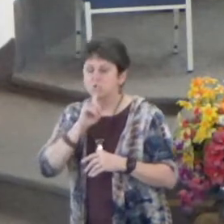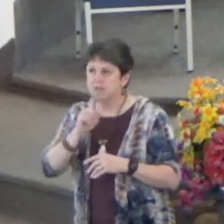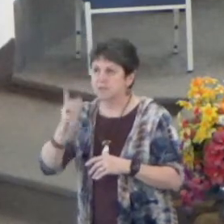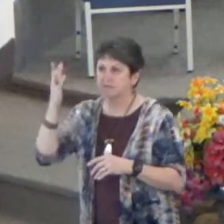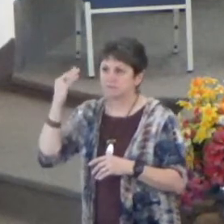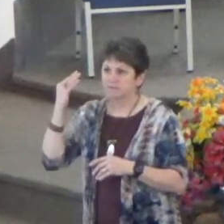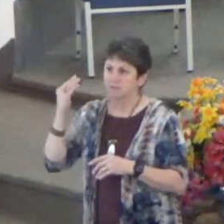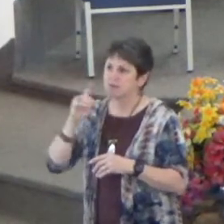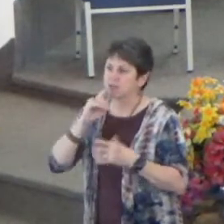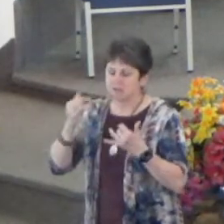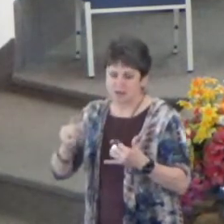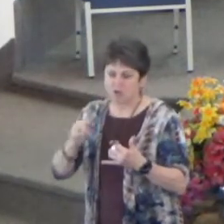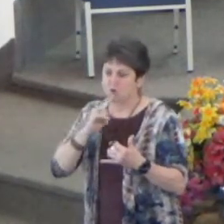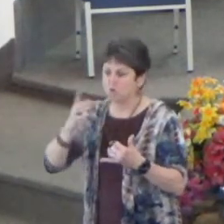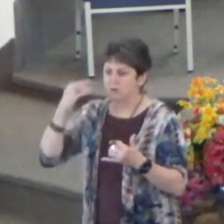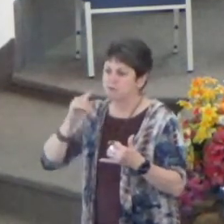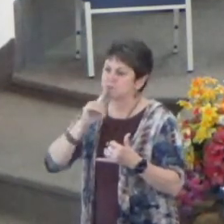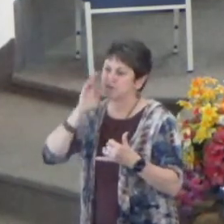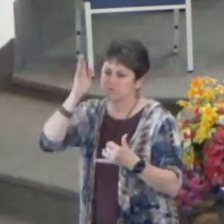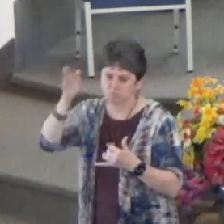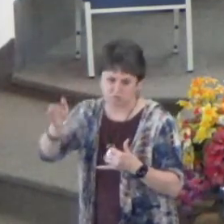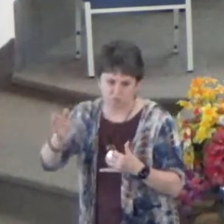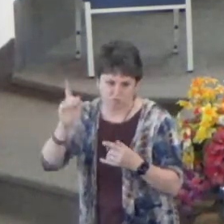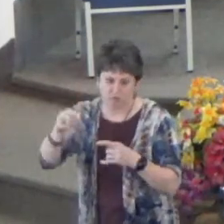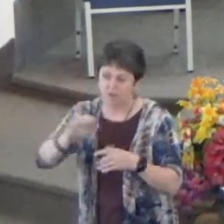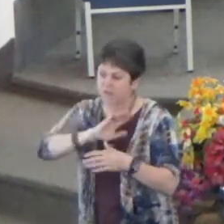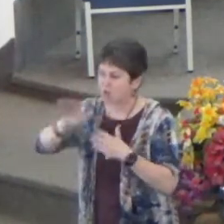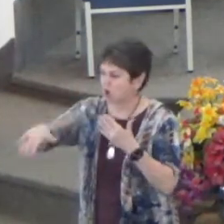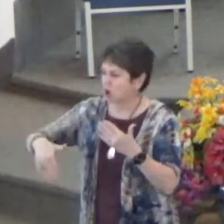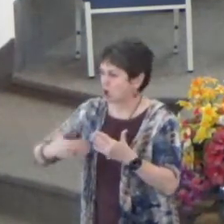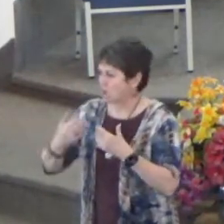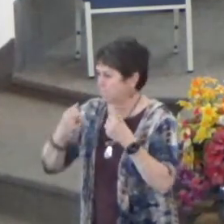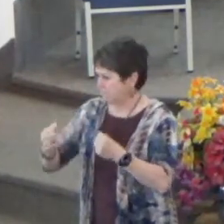who was, and who is to come, the Almighty.